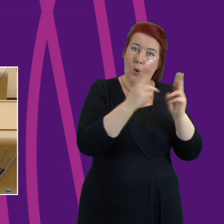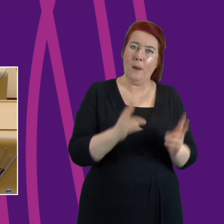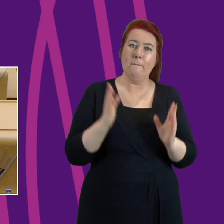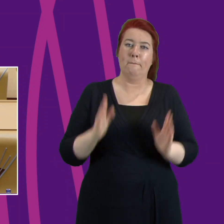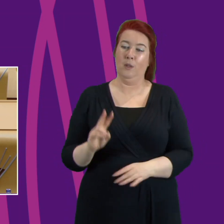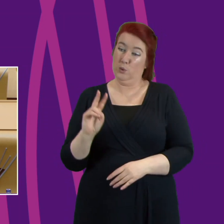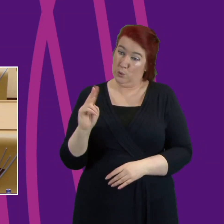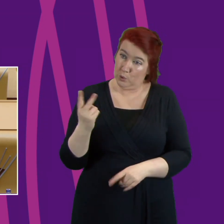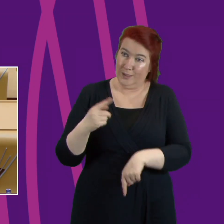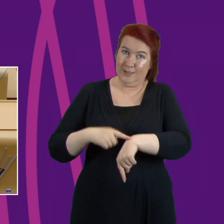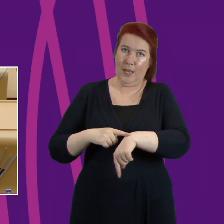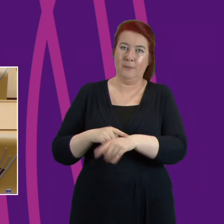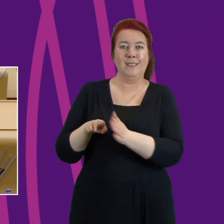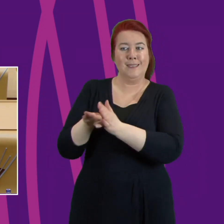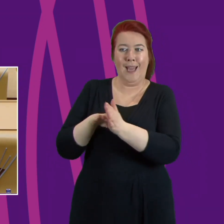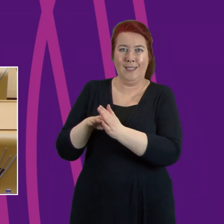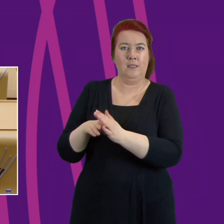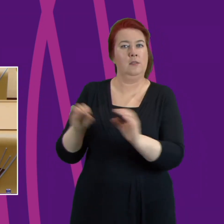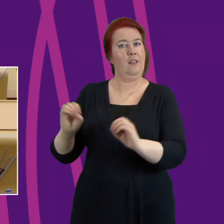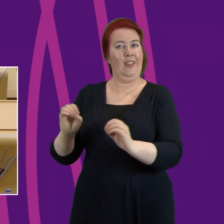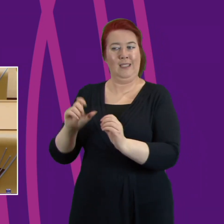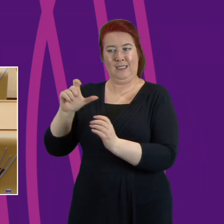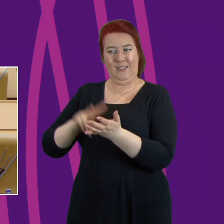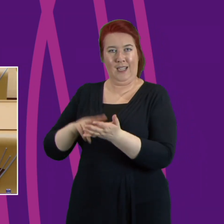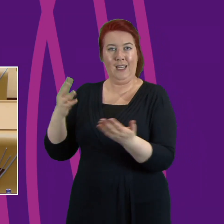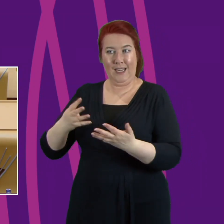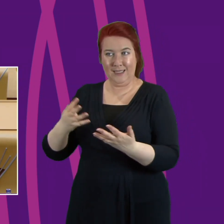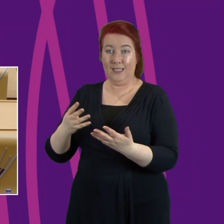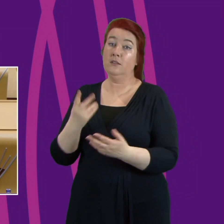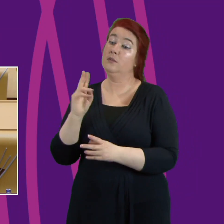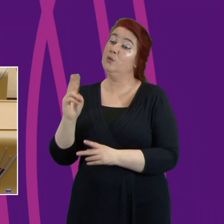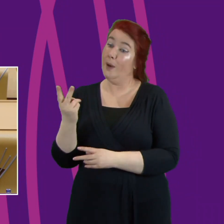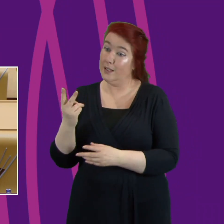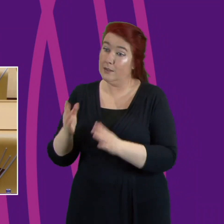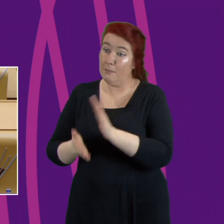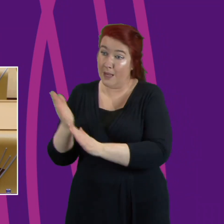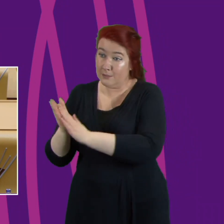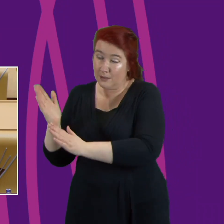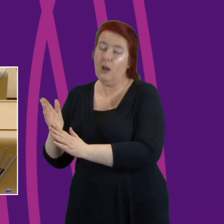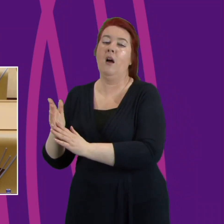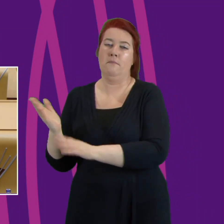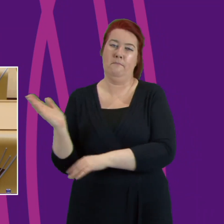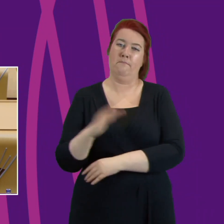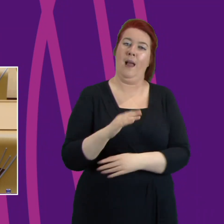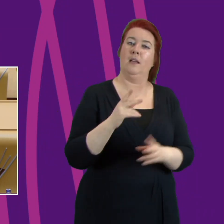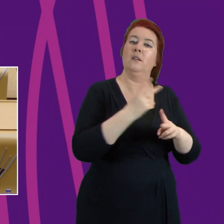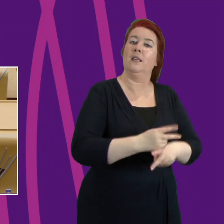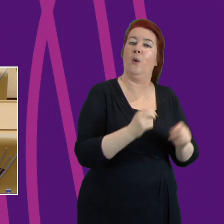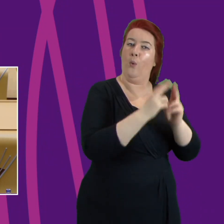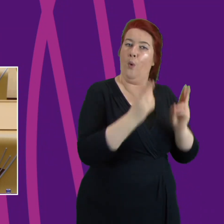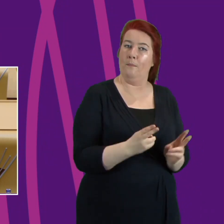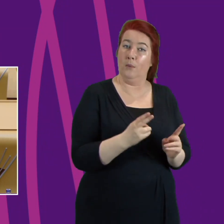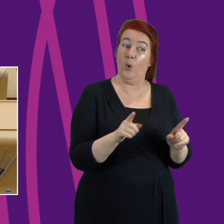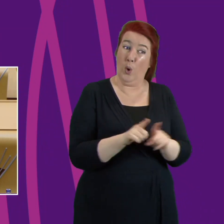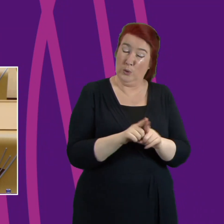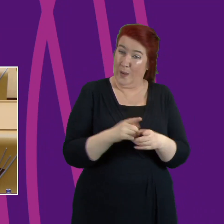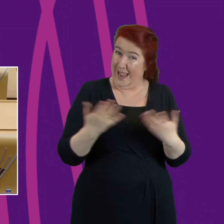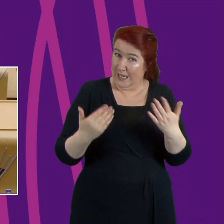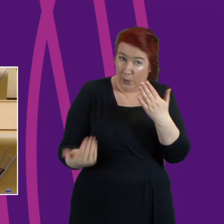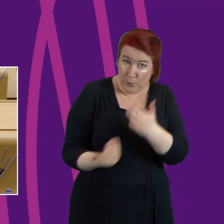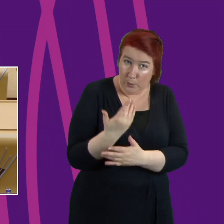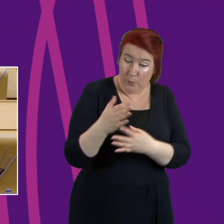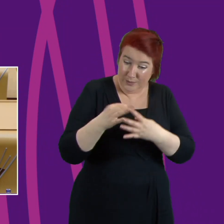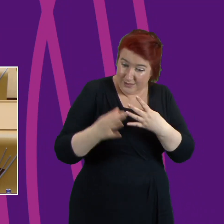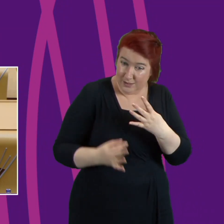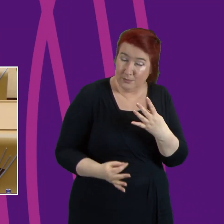new admissions to care homes and all residents who are symptomatic should be tested, and those new admissions should be isolated